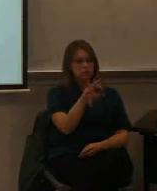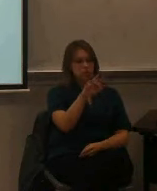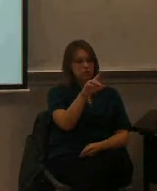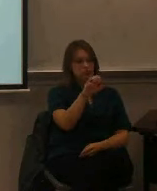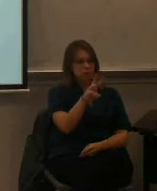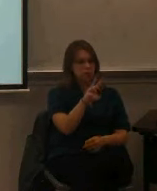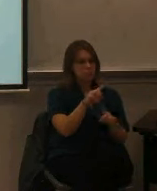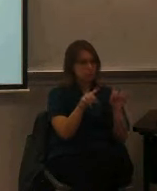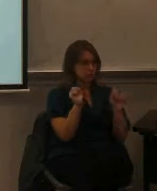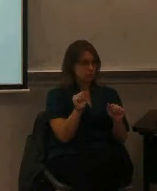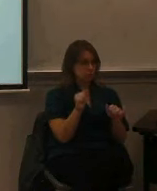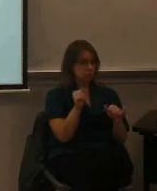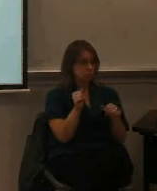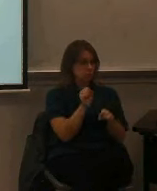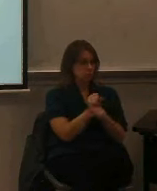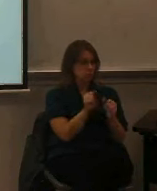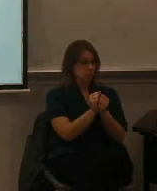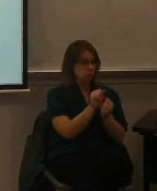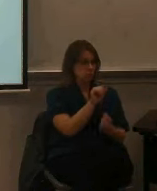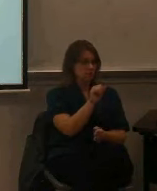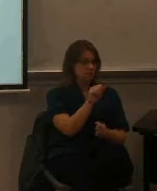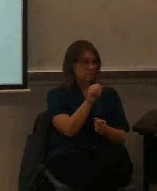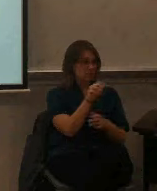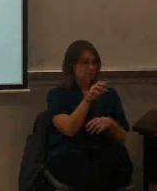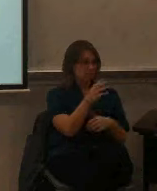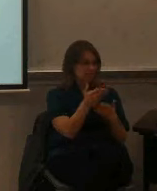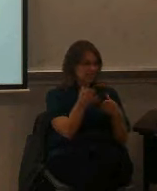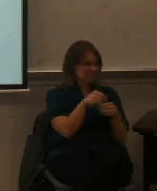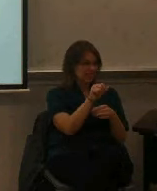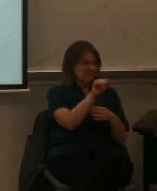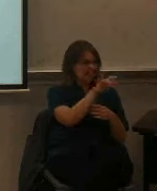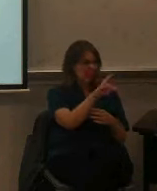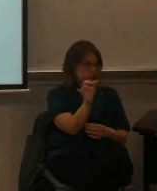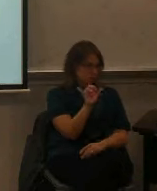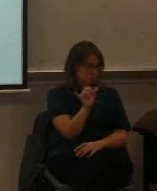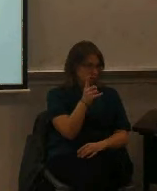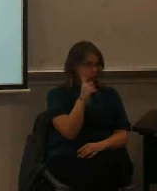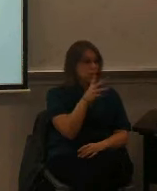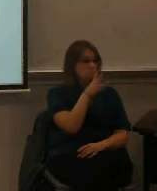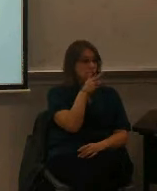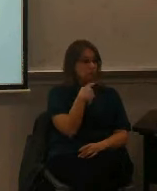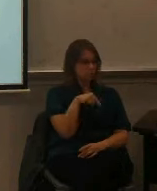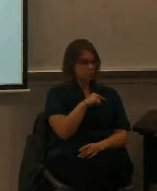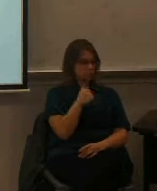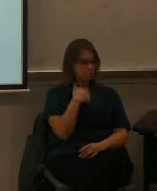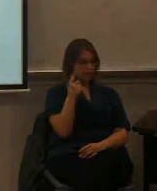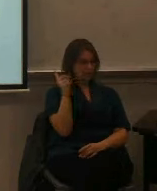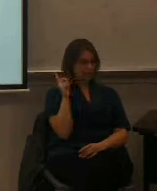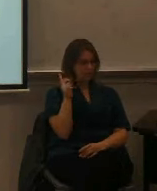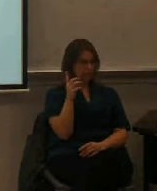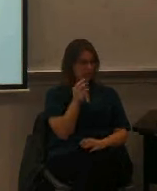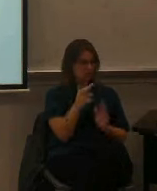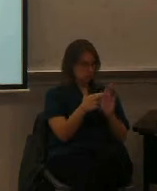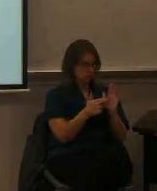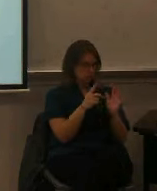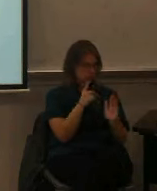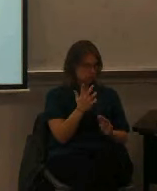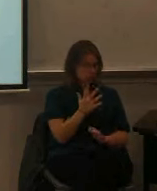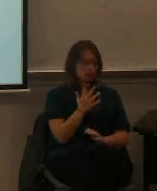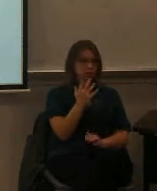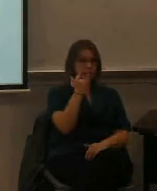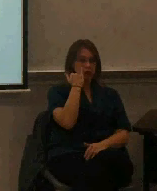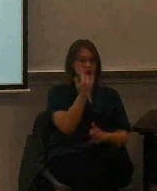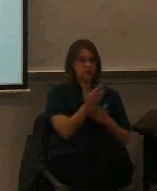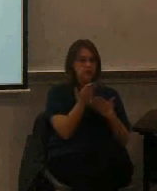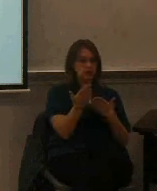airborne particle too. But for aquatics we have this. And the rule essentially is that